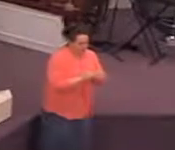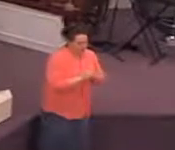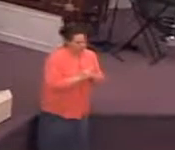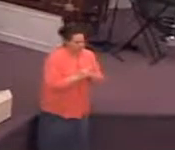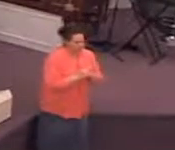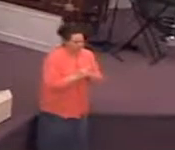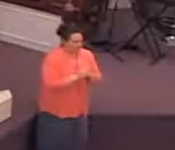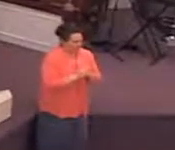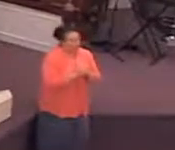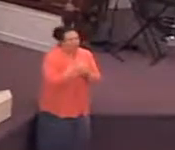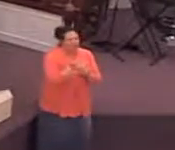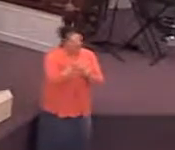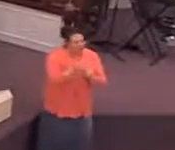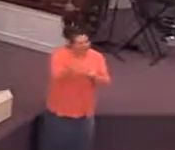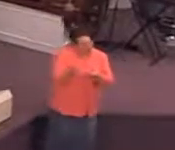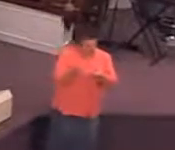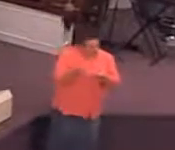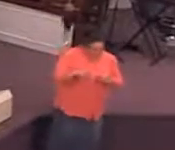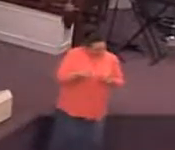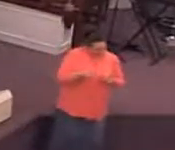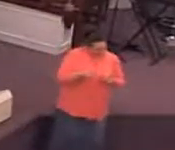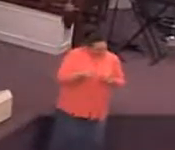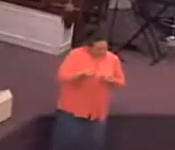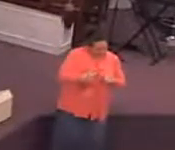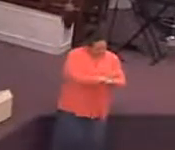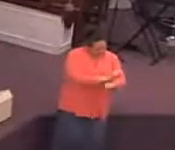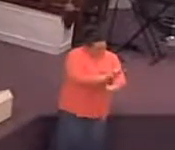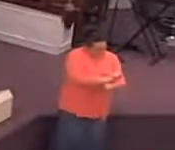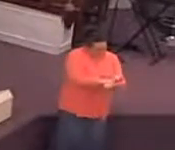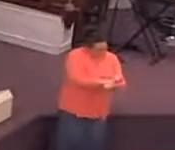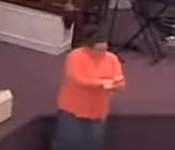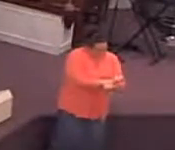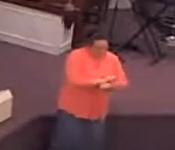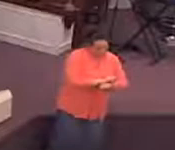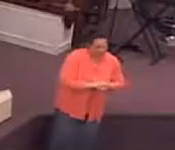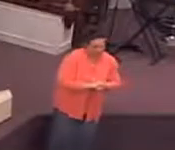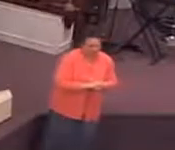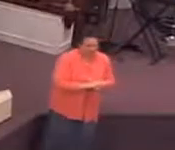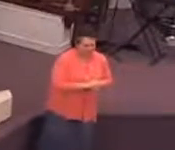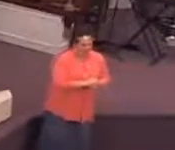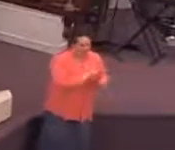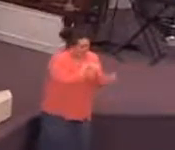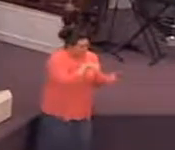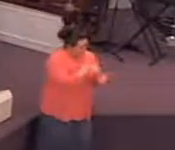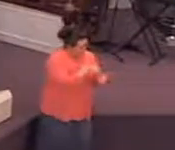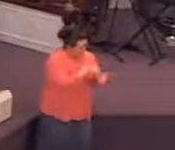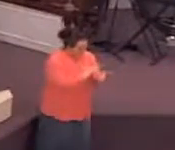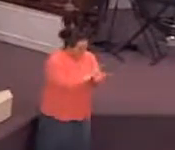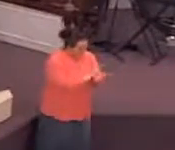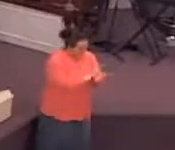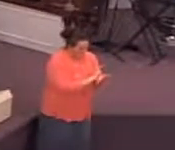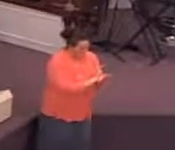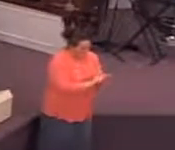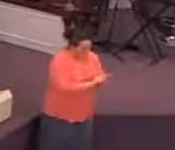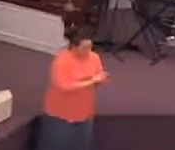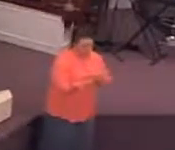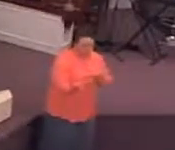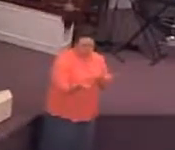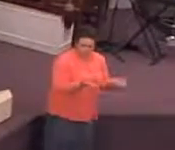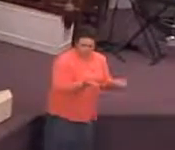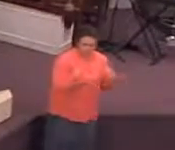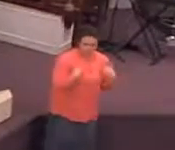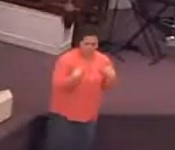has already given us. And this is a midweek service, and we got room for more people